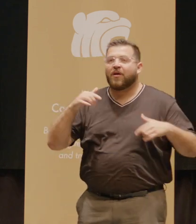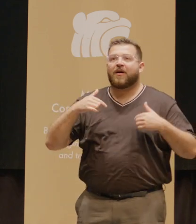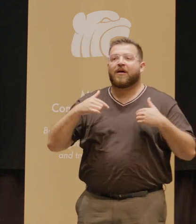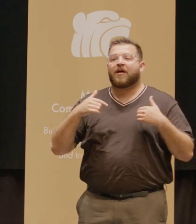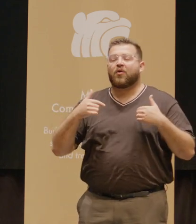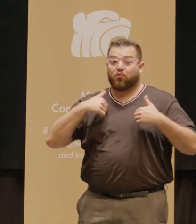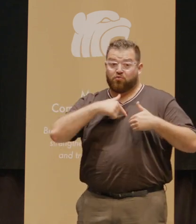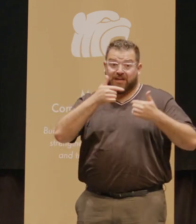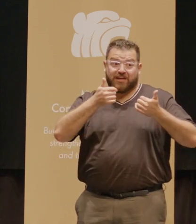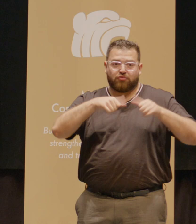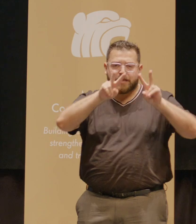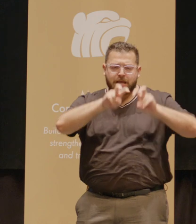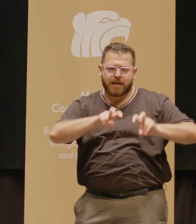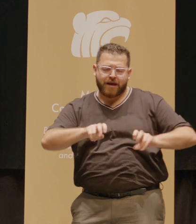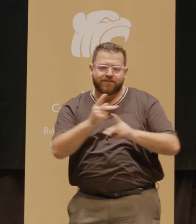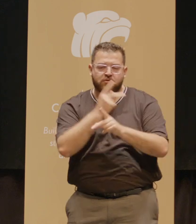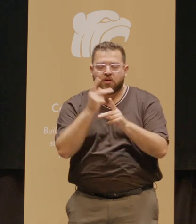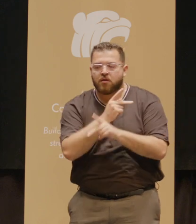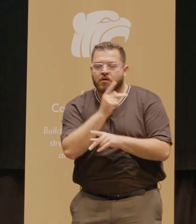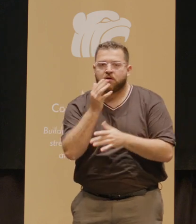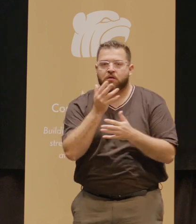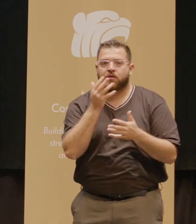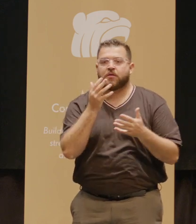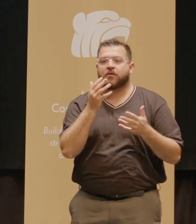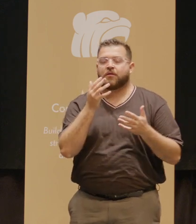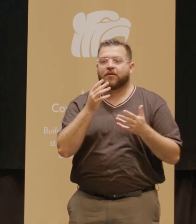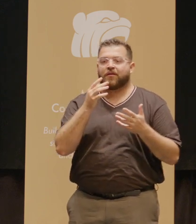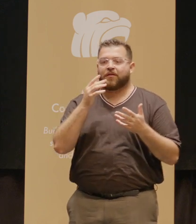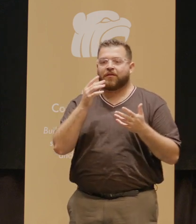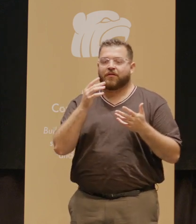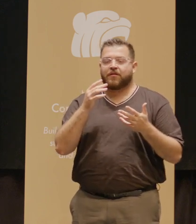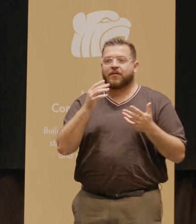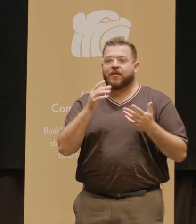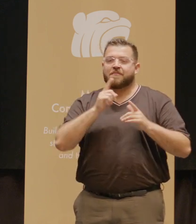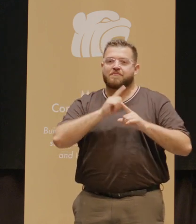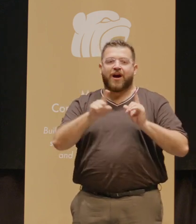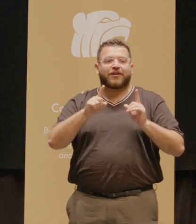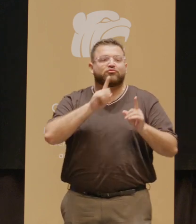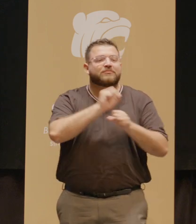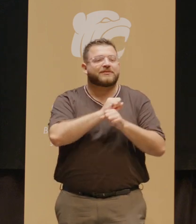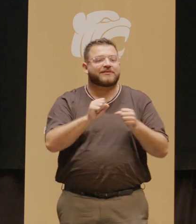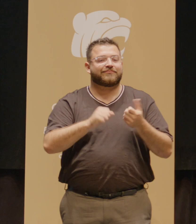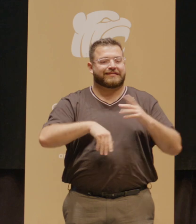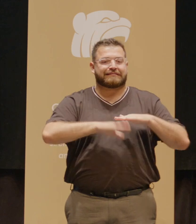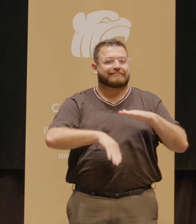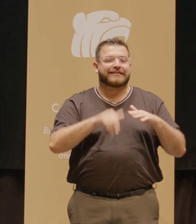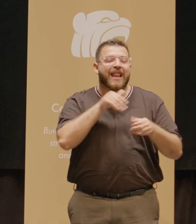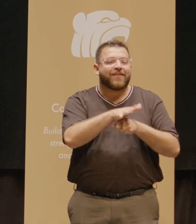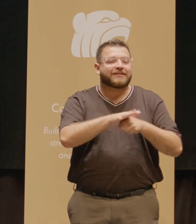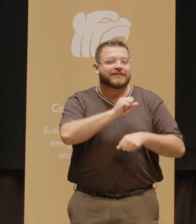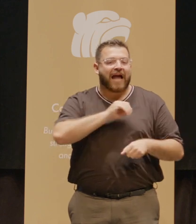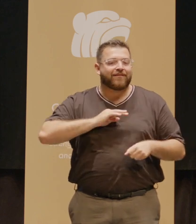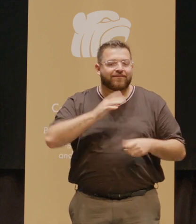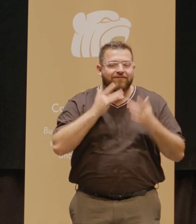did an assessment, and really the assessment of the Career Center, nothing in defense of the Career Centers, but it was understaffed usually. We don't have a lot of money in the community